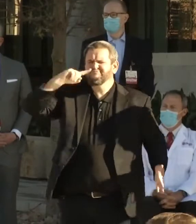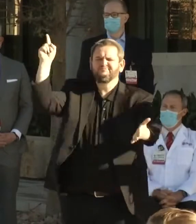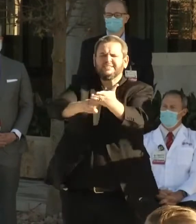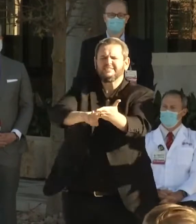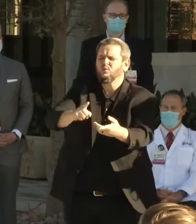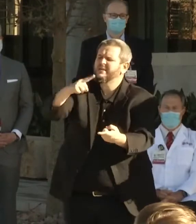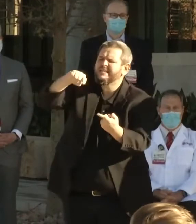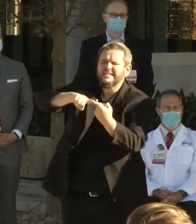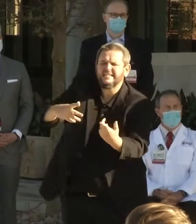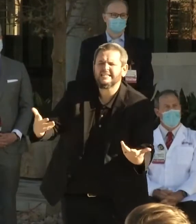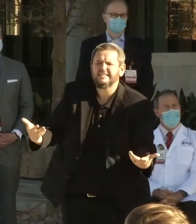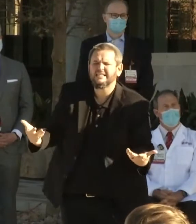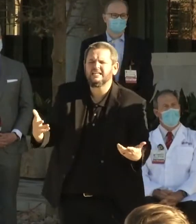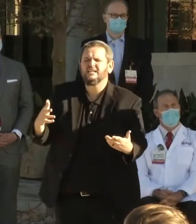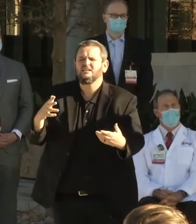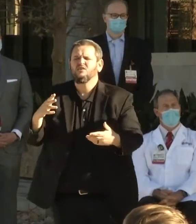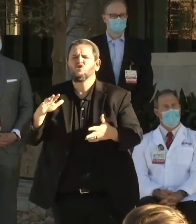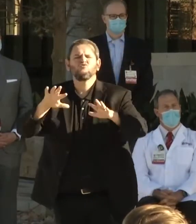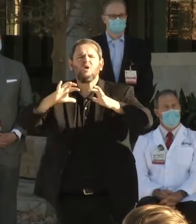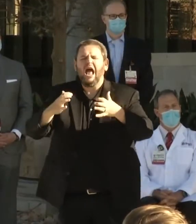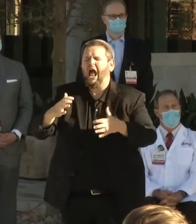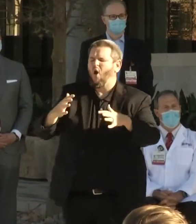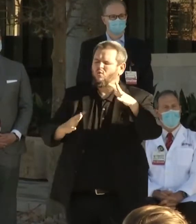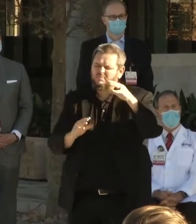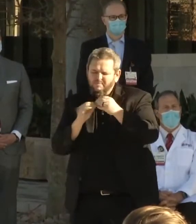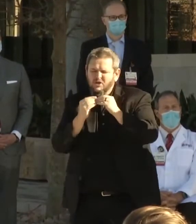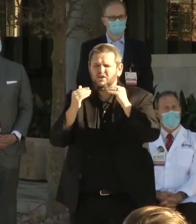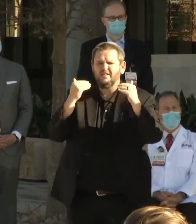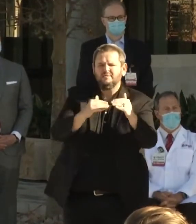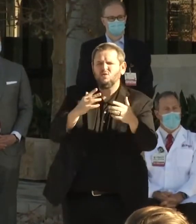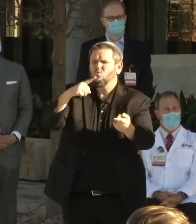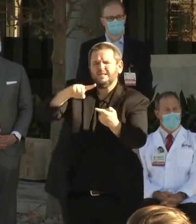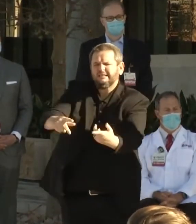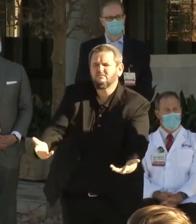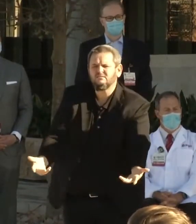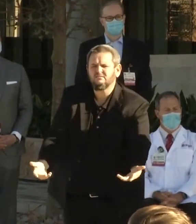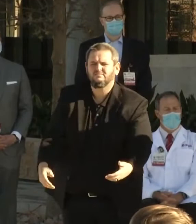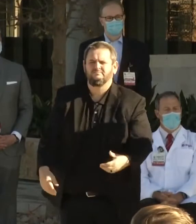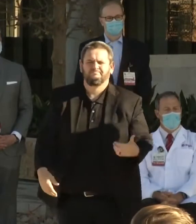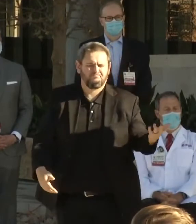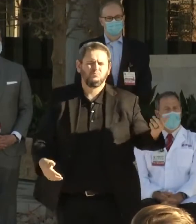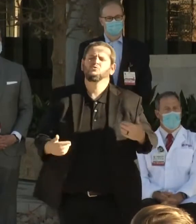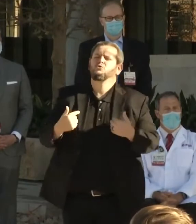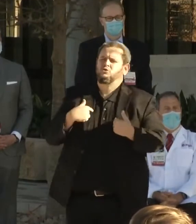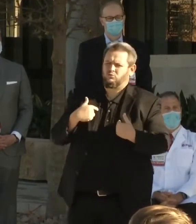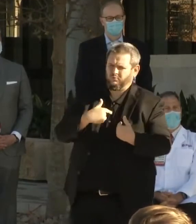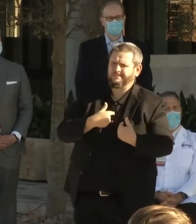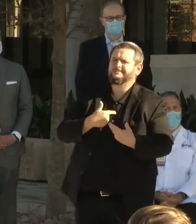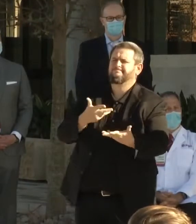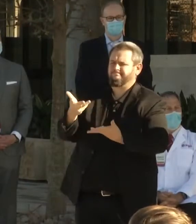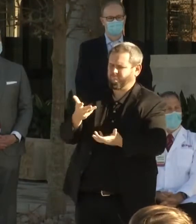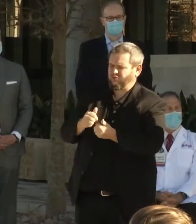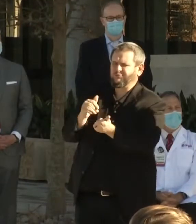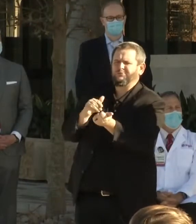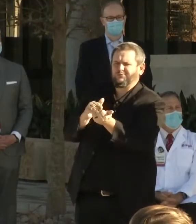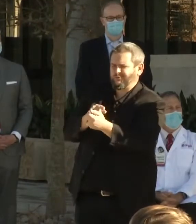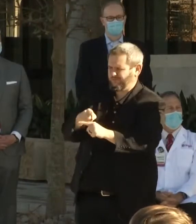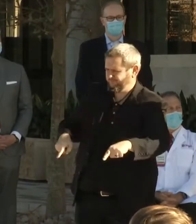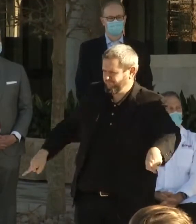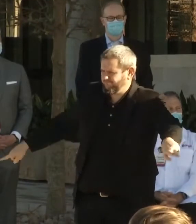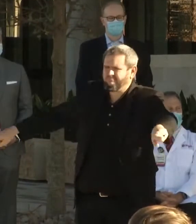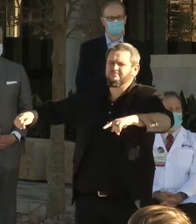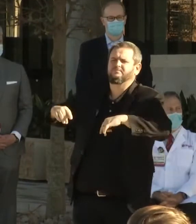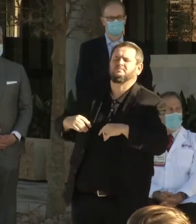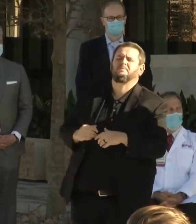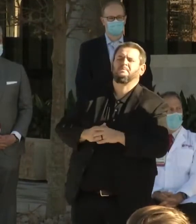So we're in constant contact with the medical professionals, and Dr. Fry gives me recommendations on what we want to do. But